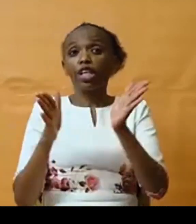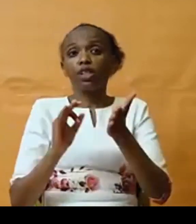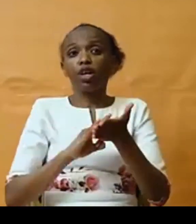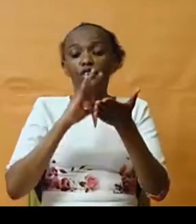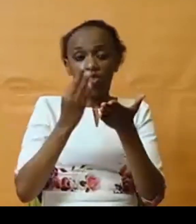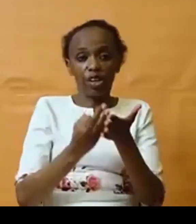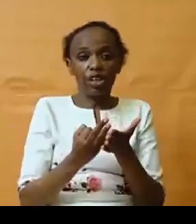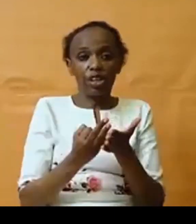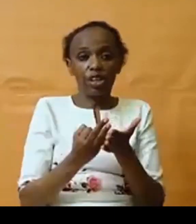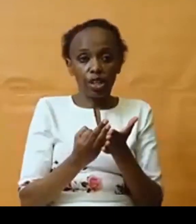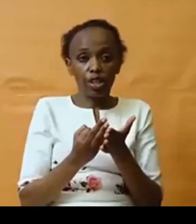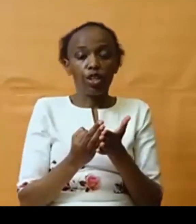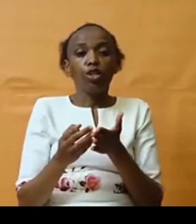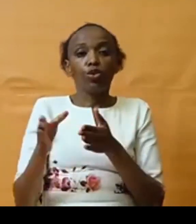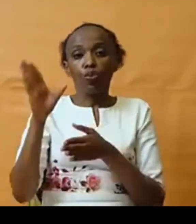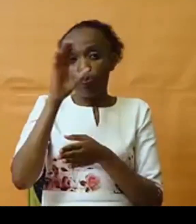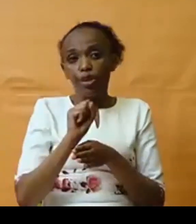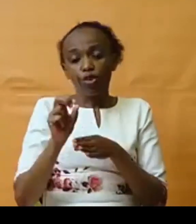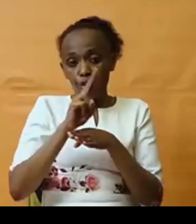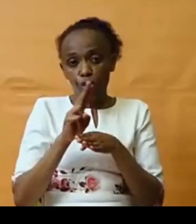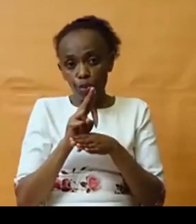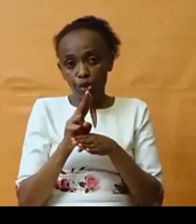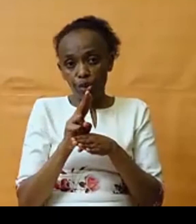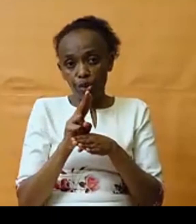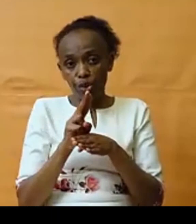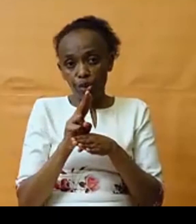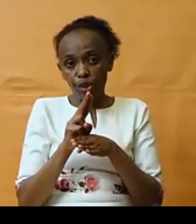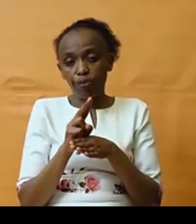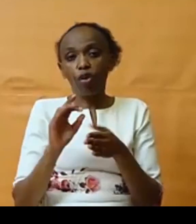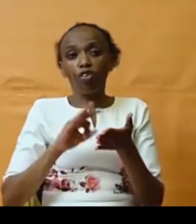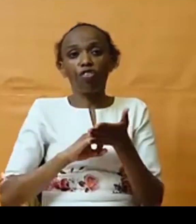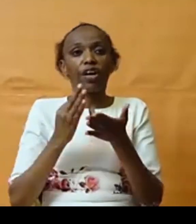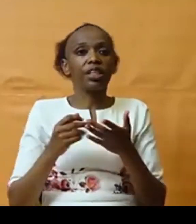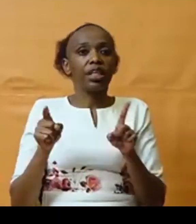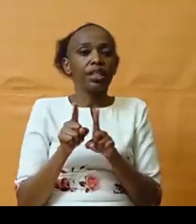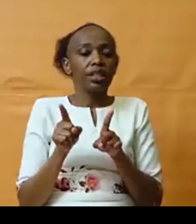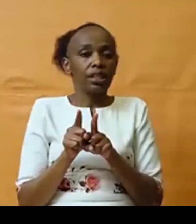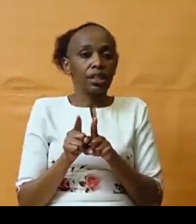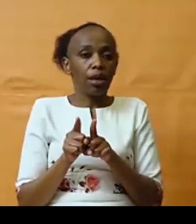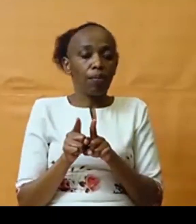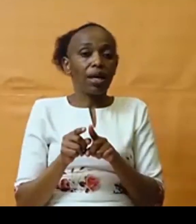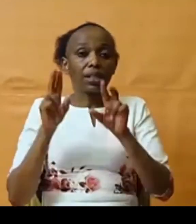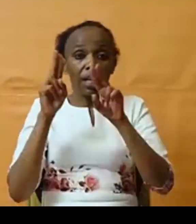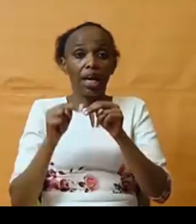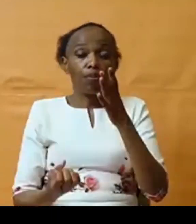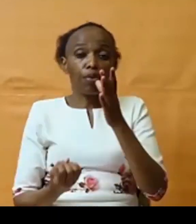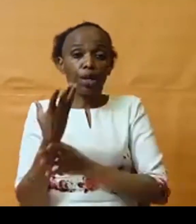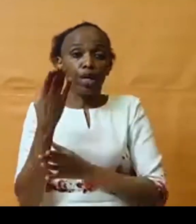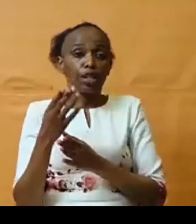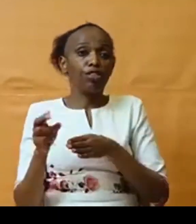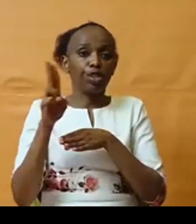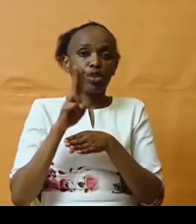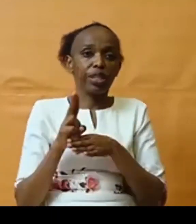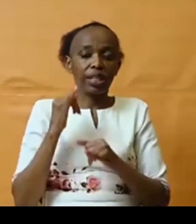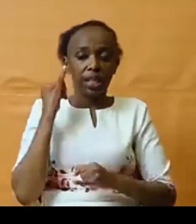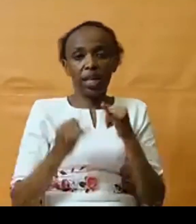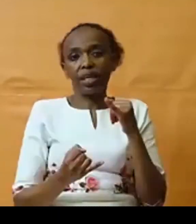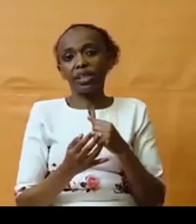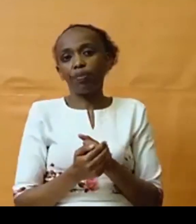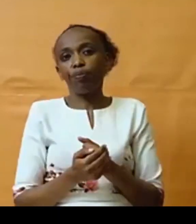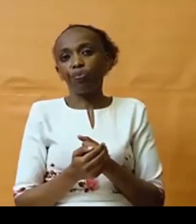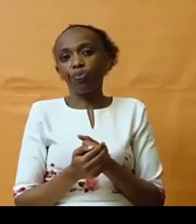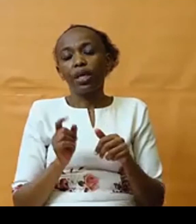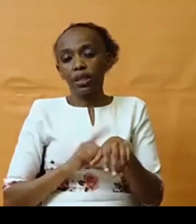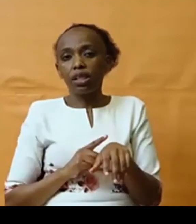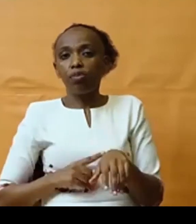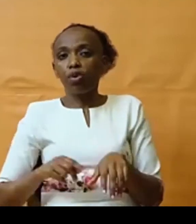to downside governance vulnerabilities of misappropriation and non-productive expenditures. Lastly,